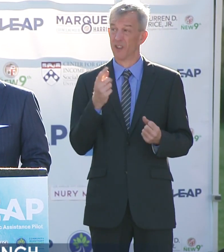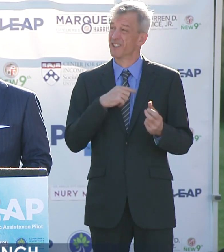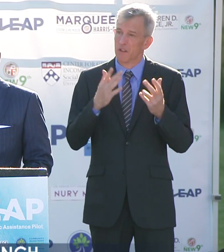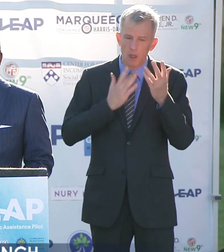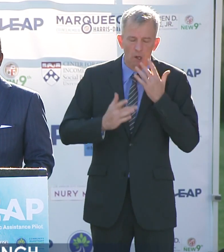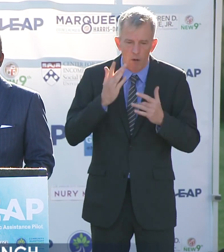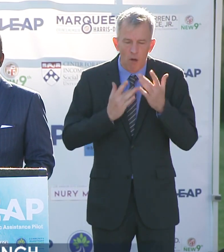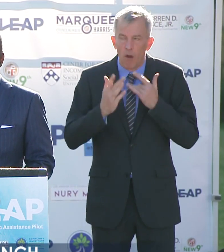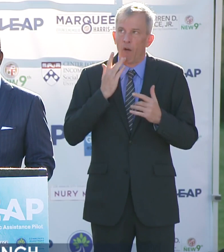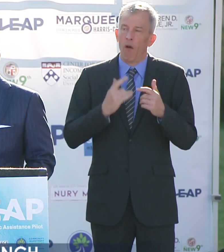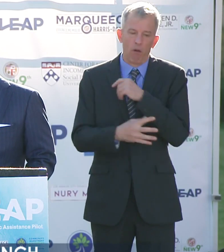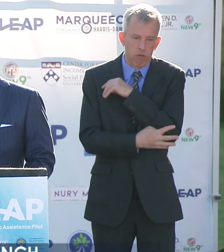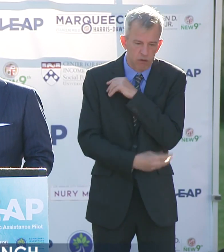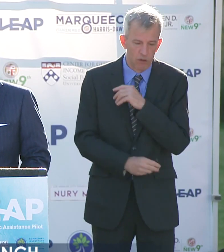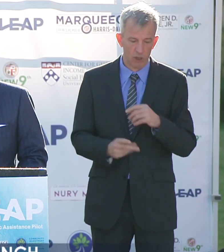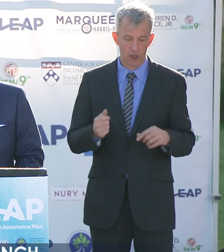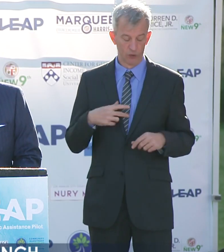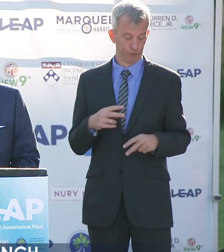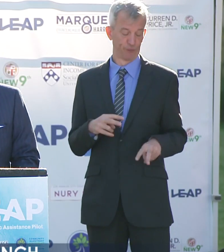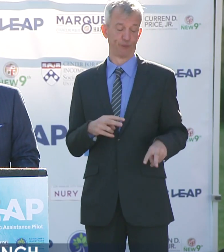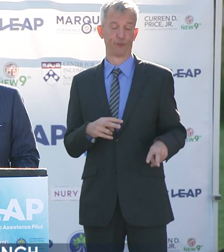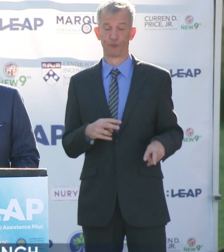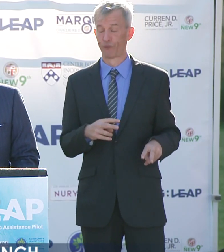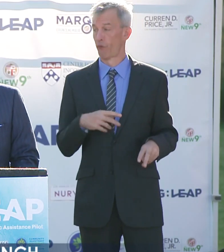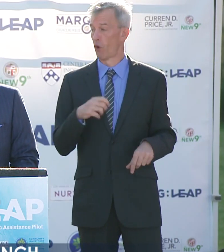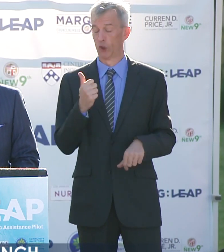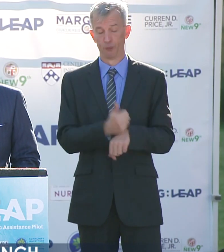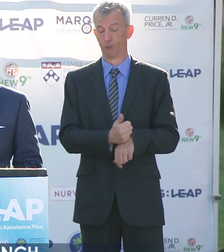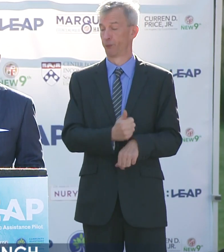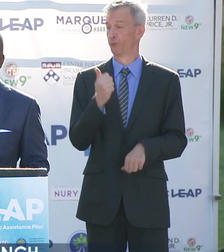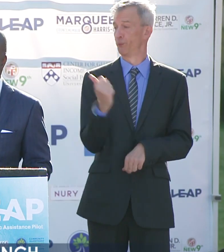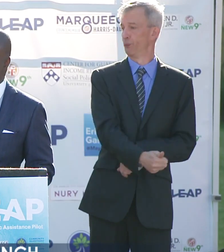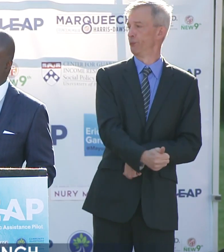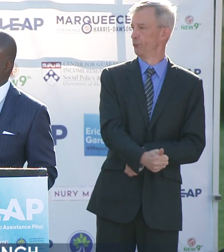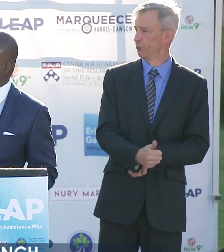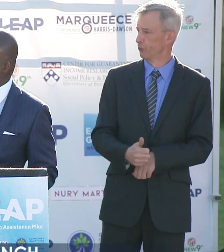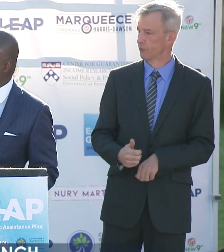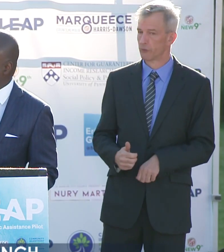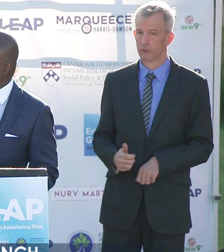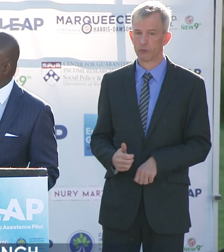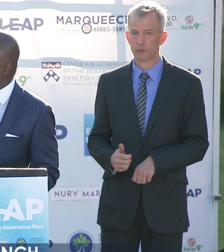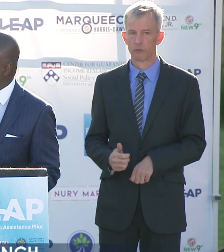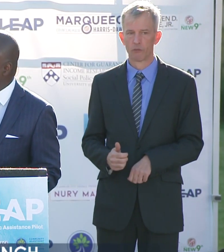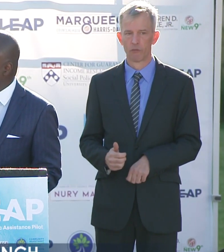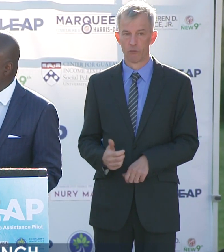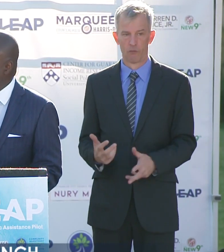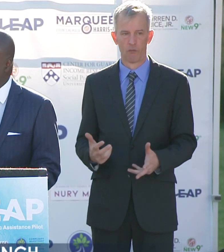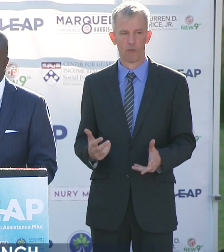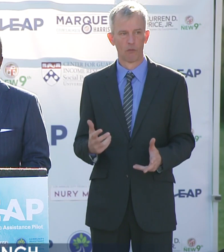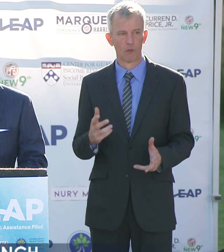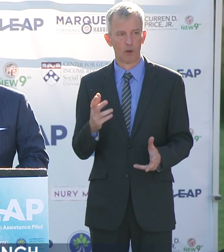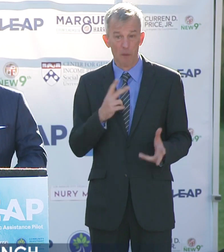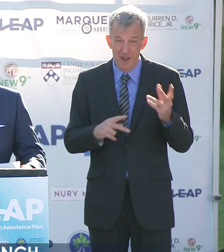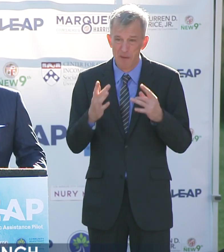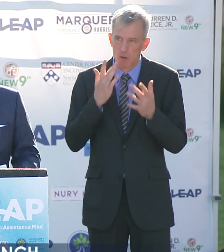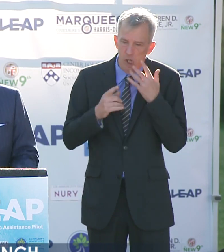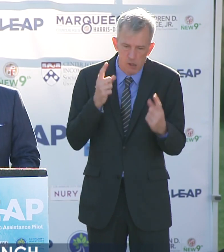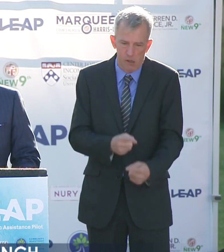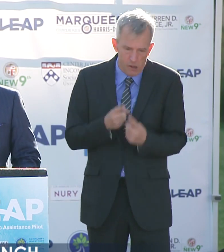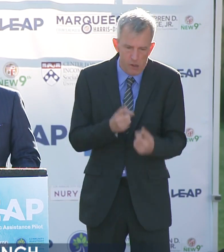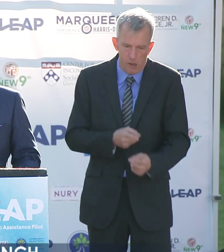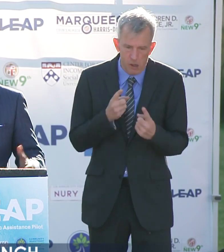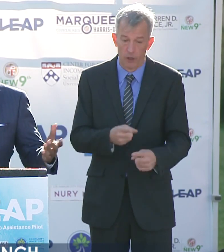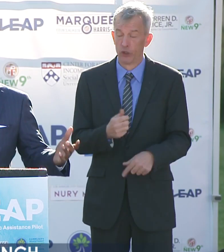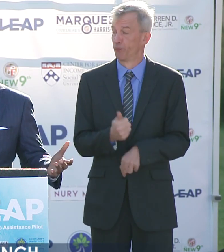say, it's your fault that you're down there. And they blame the people that are in the hole. There are others of us